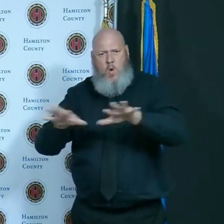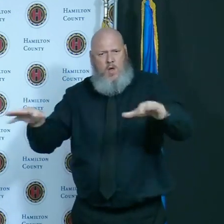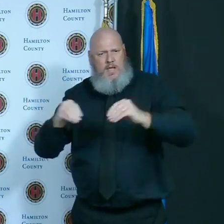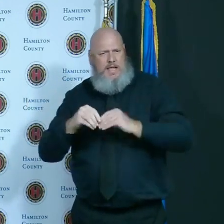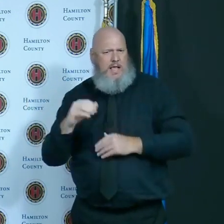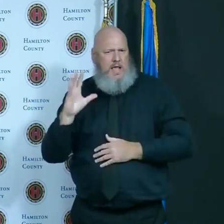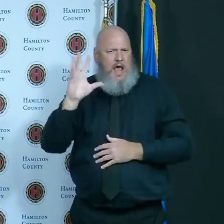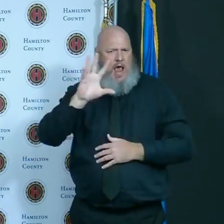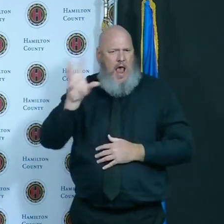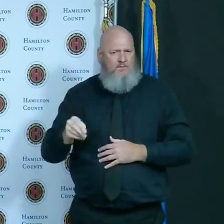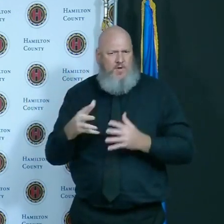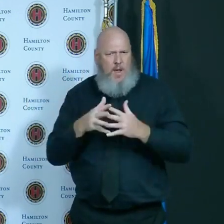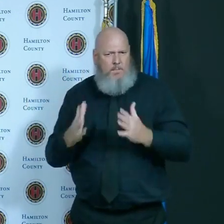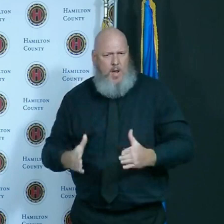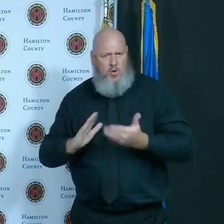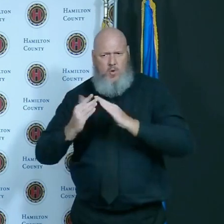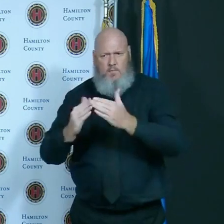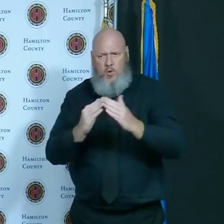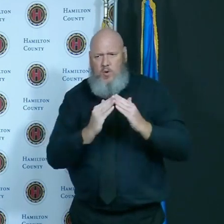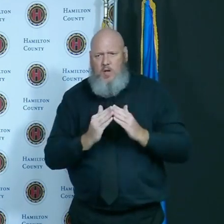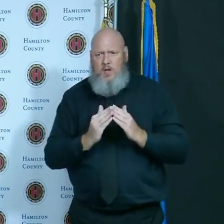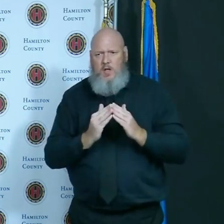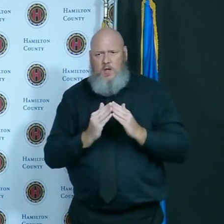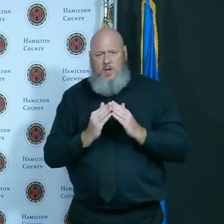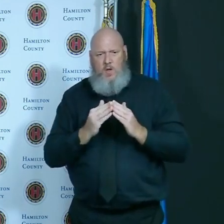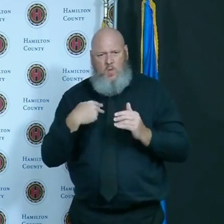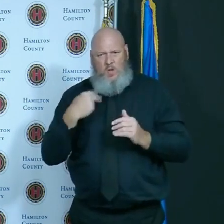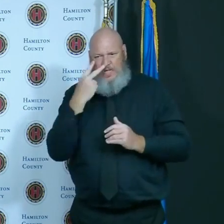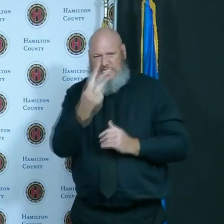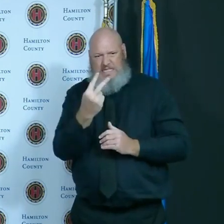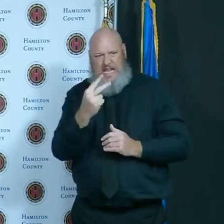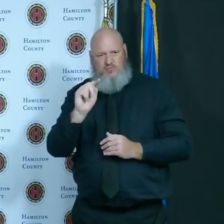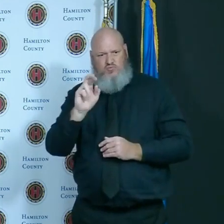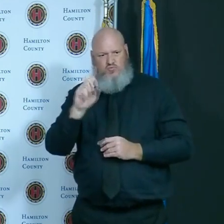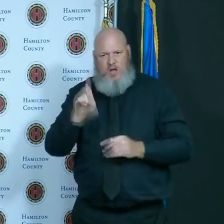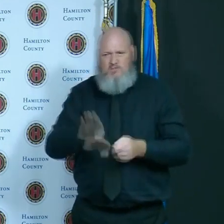curve. I know you think this doesn't affect you. However, it does.